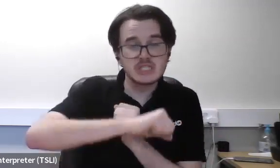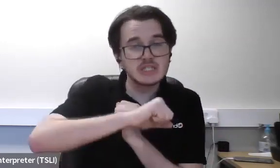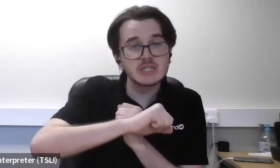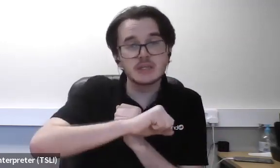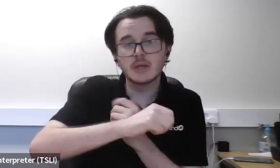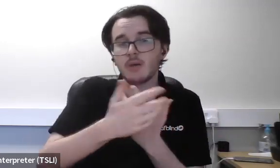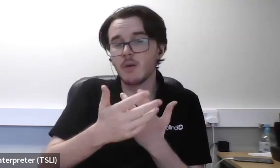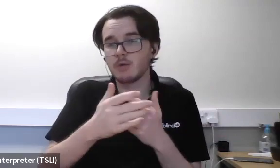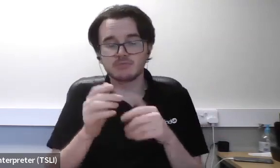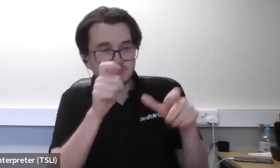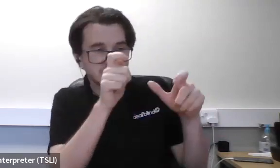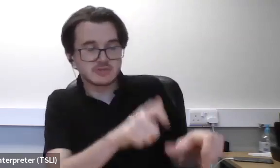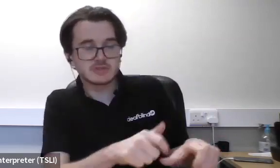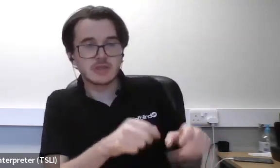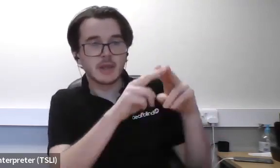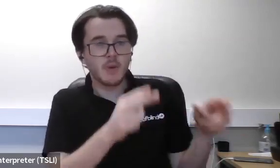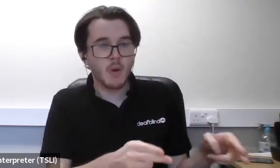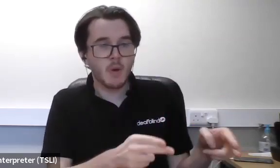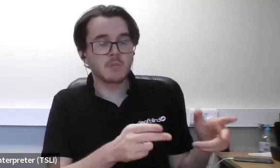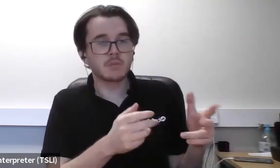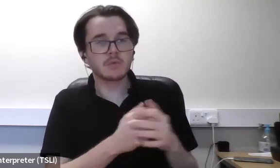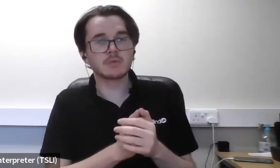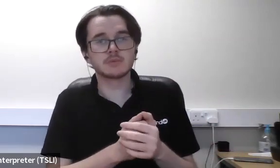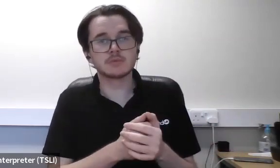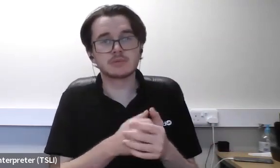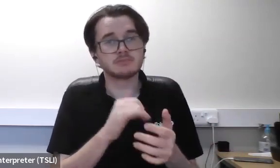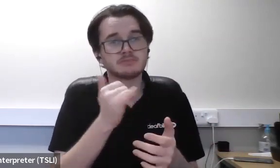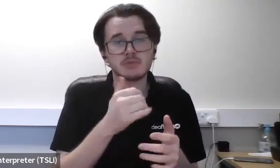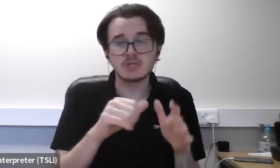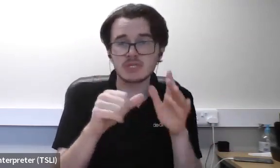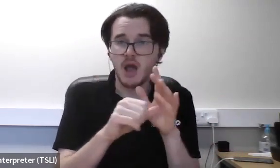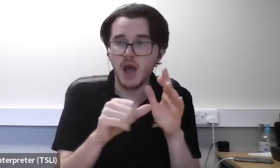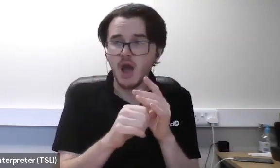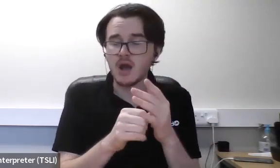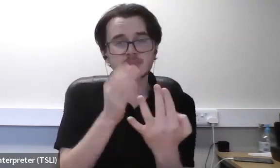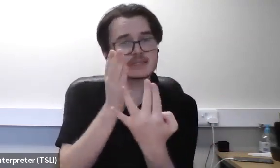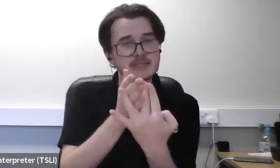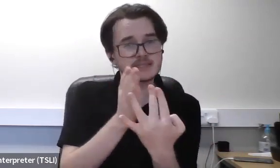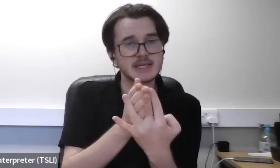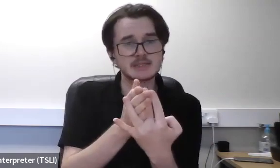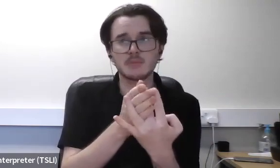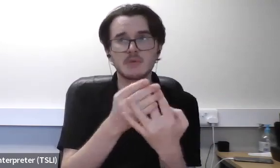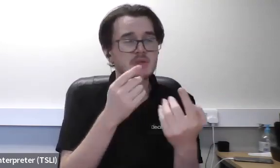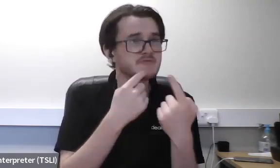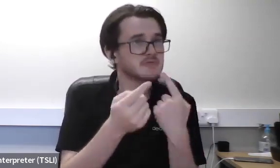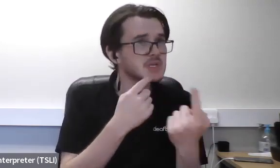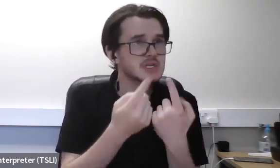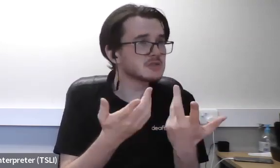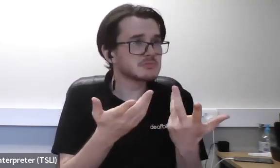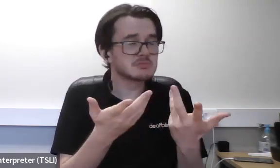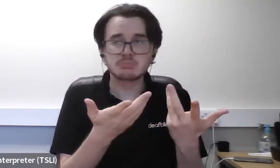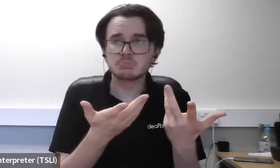home, finding it hard to get accessible and accurate advice and information, and for some, of